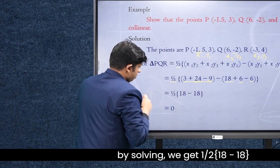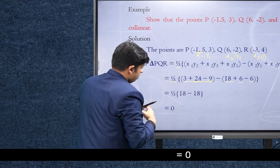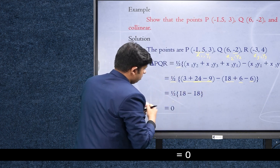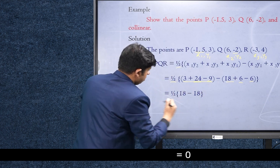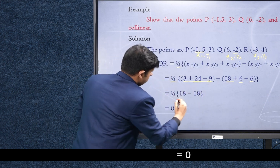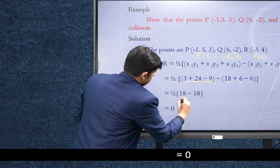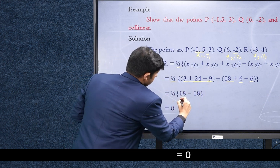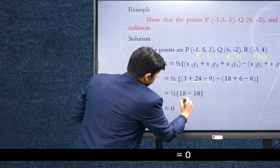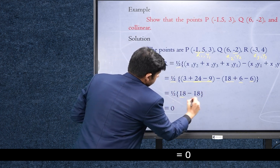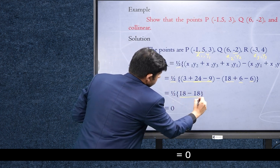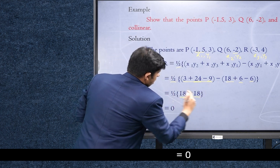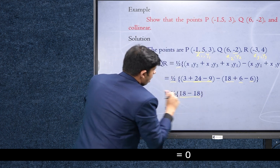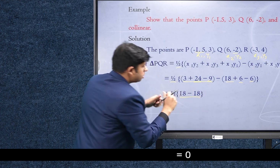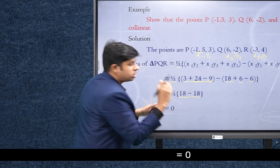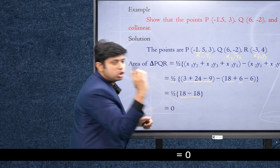That is equal to 0.